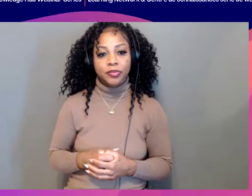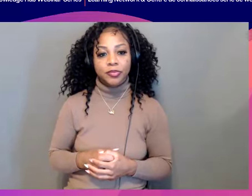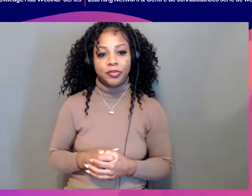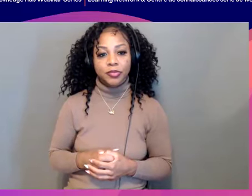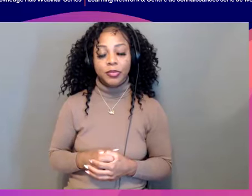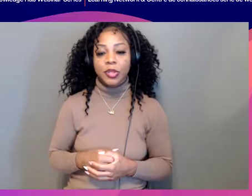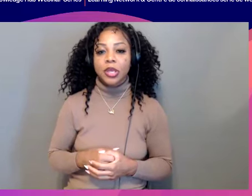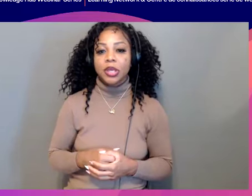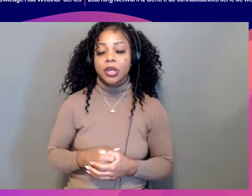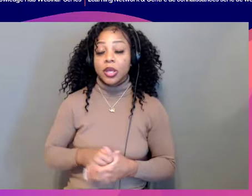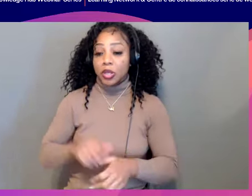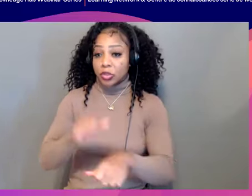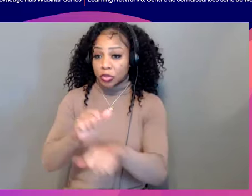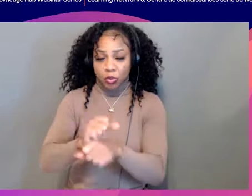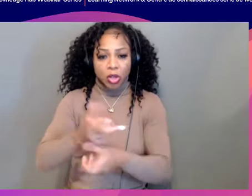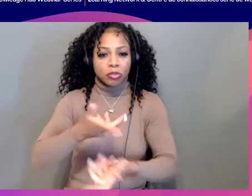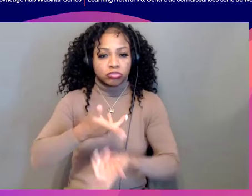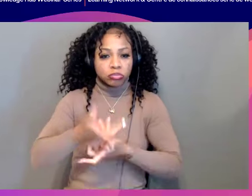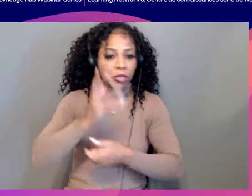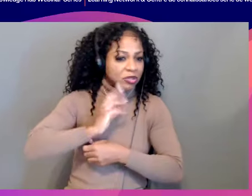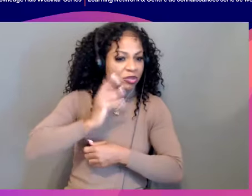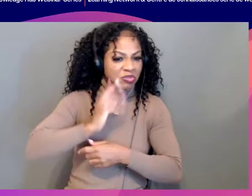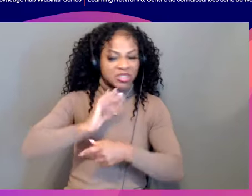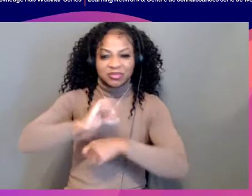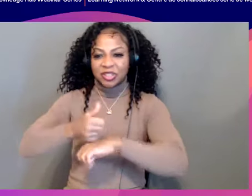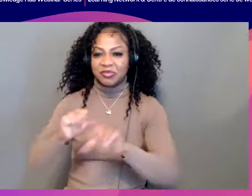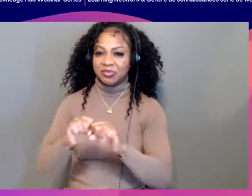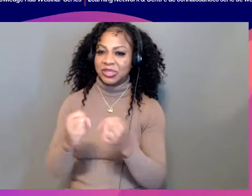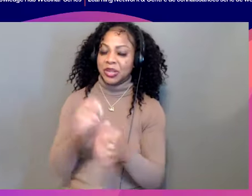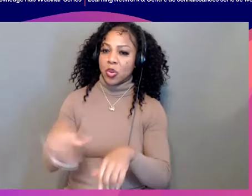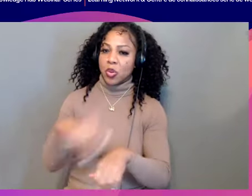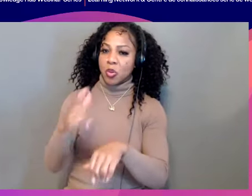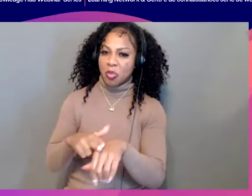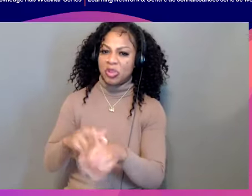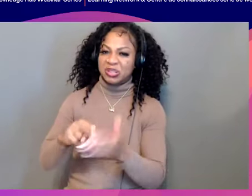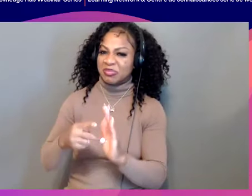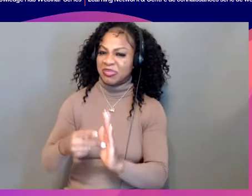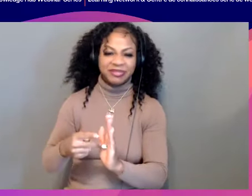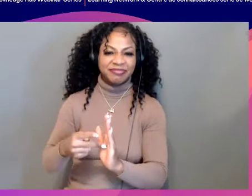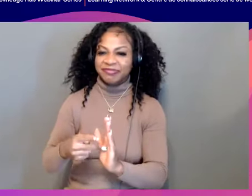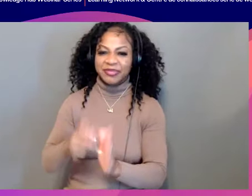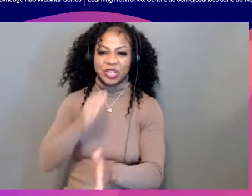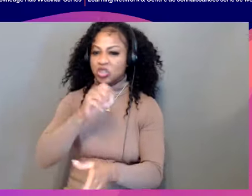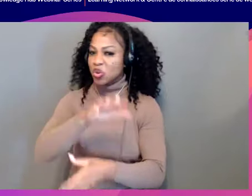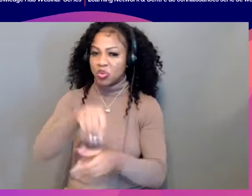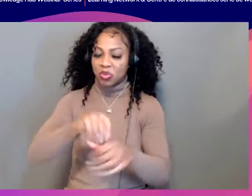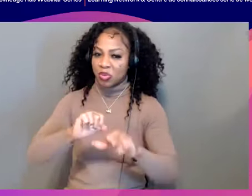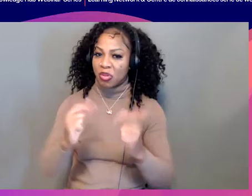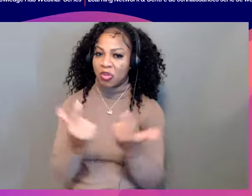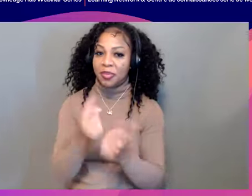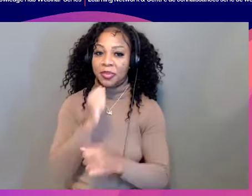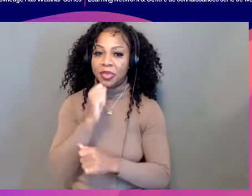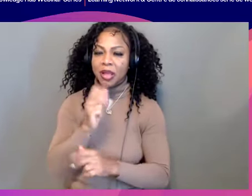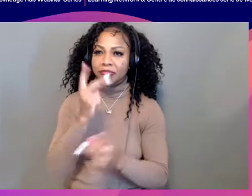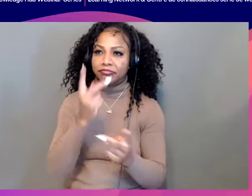Our interactions at work are shaped by societal norms, which often reinforce exclusionary practices. If we think back to the